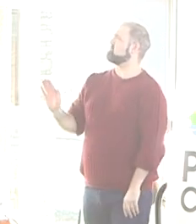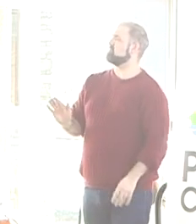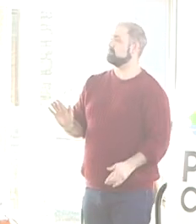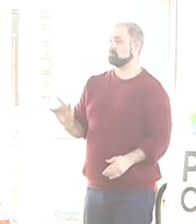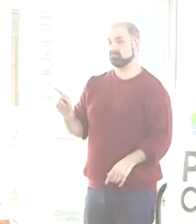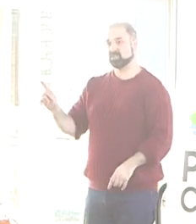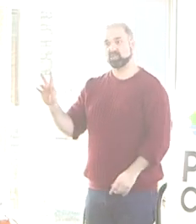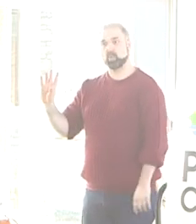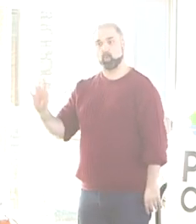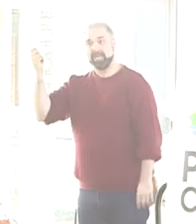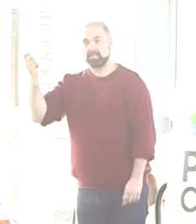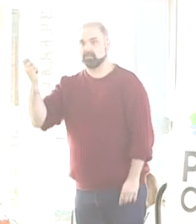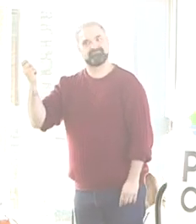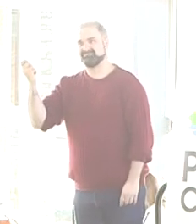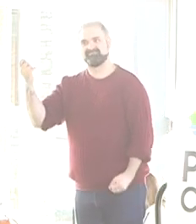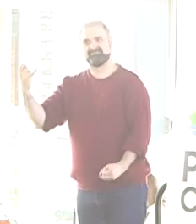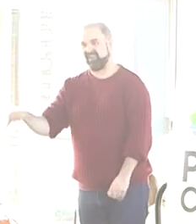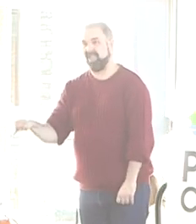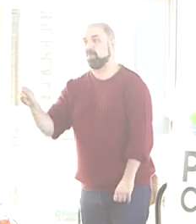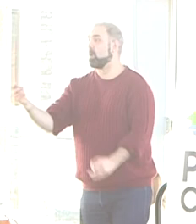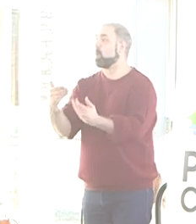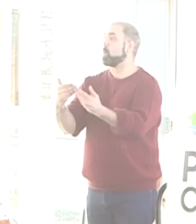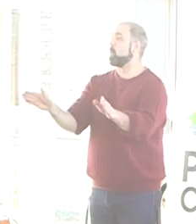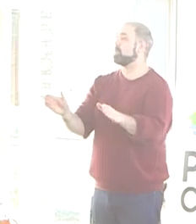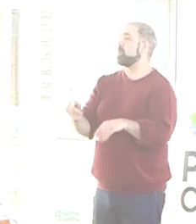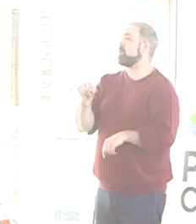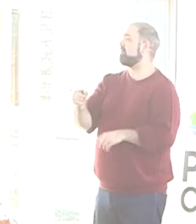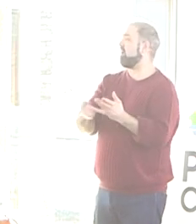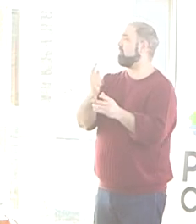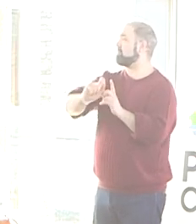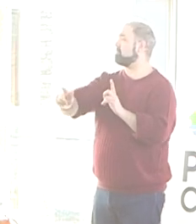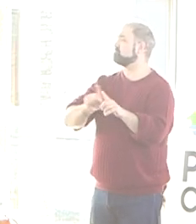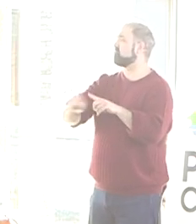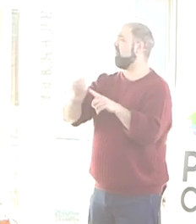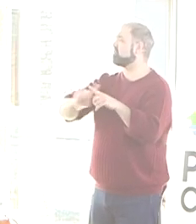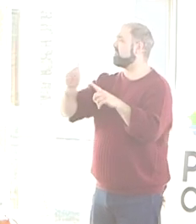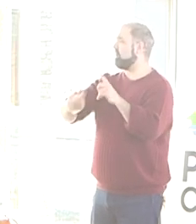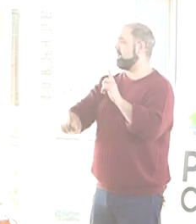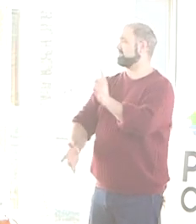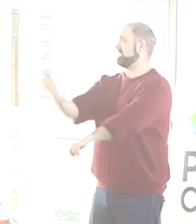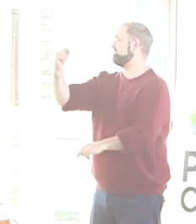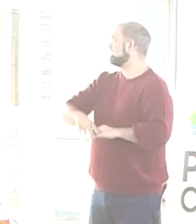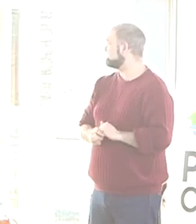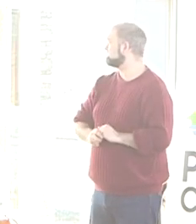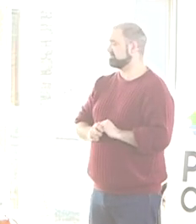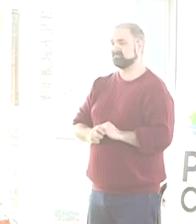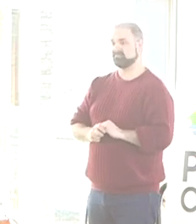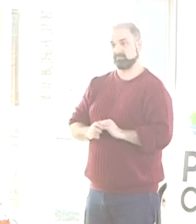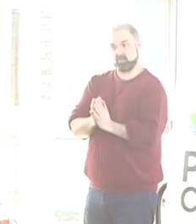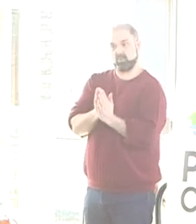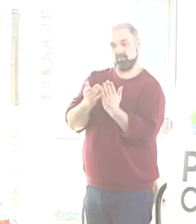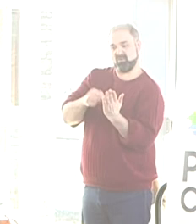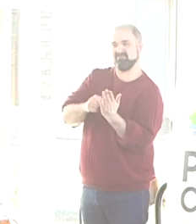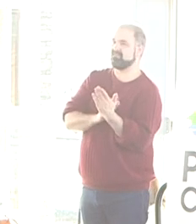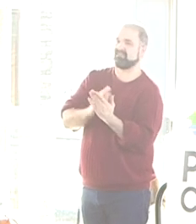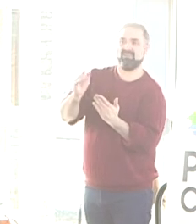didn't win, but it opened the doors for other cases to be brought later on. I think in the book there is this clear